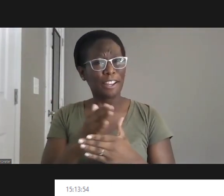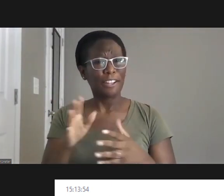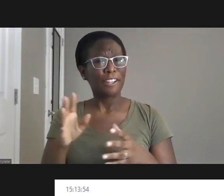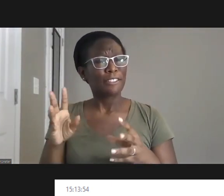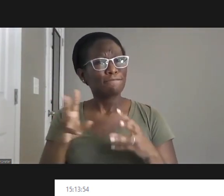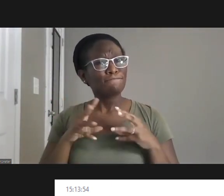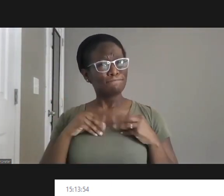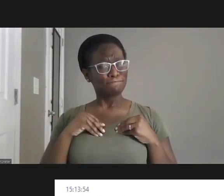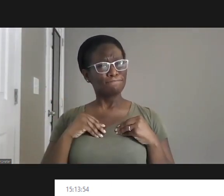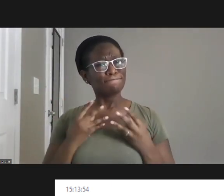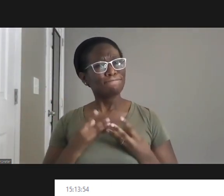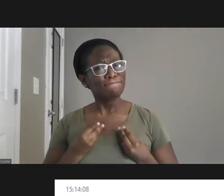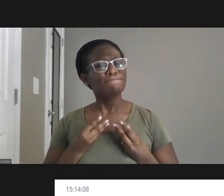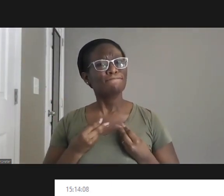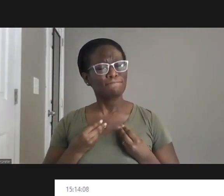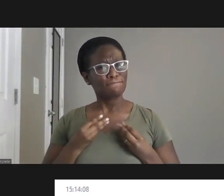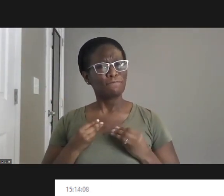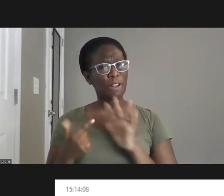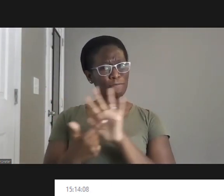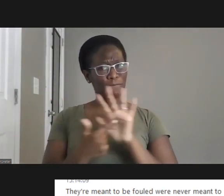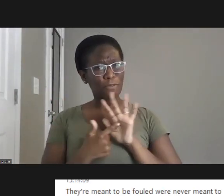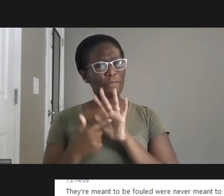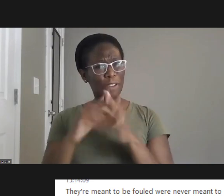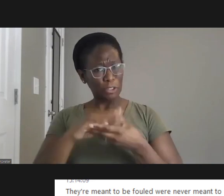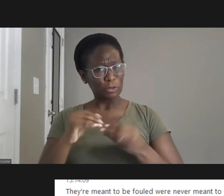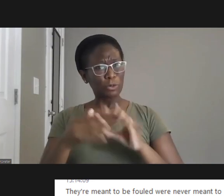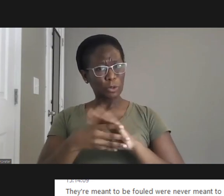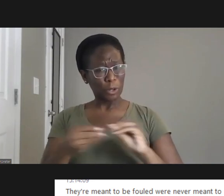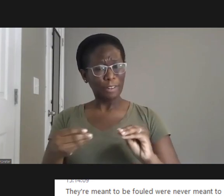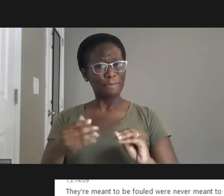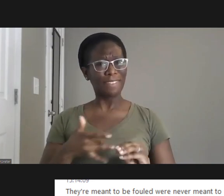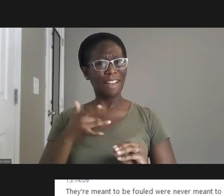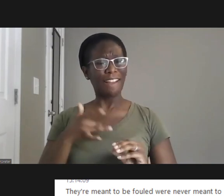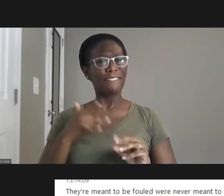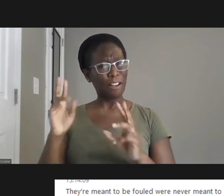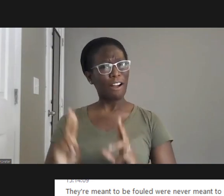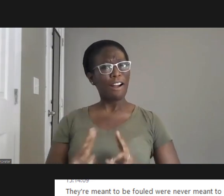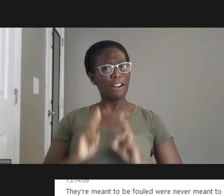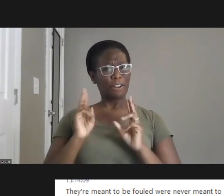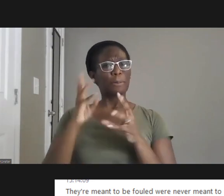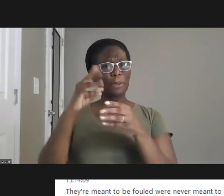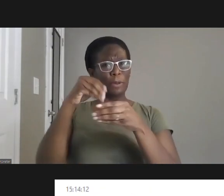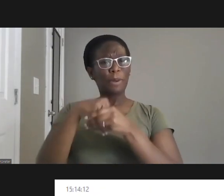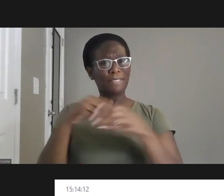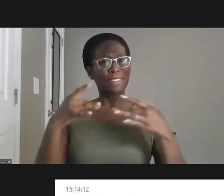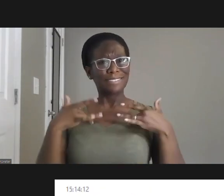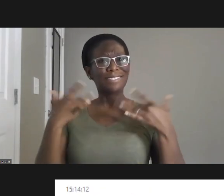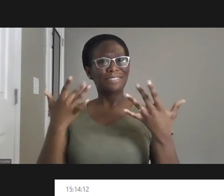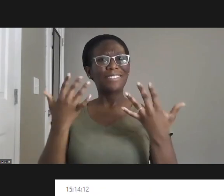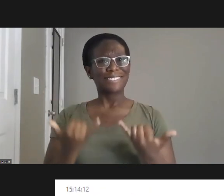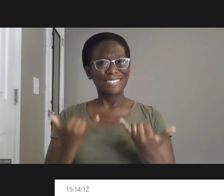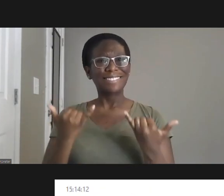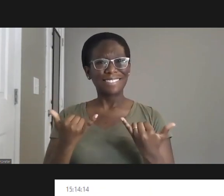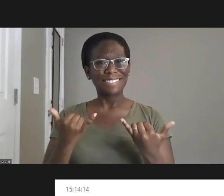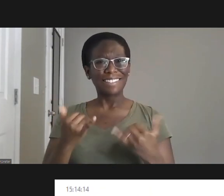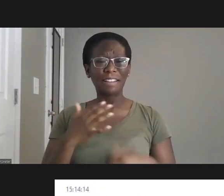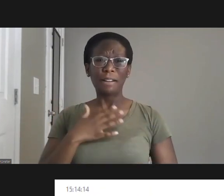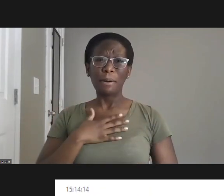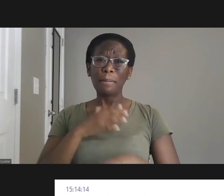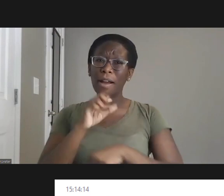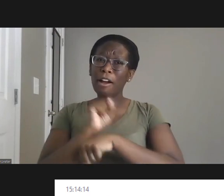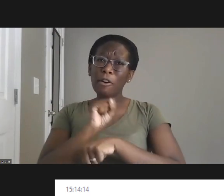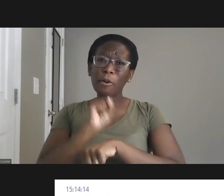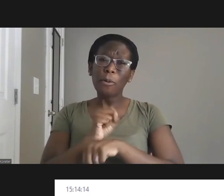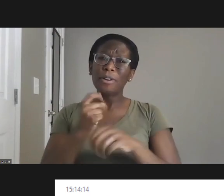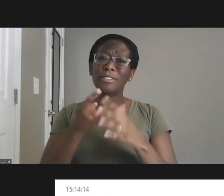stories. And I was honored to be asked to be a part of this event today. And my work started a